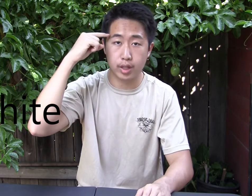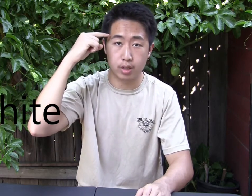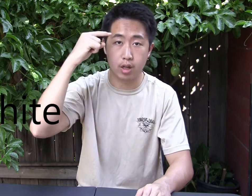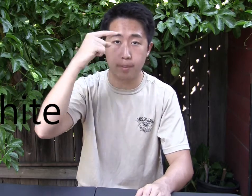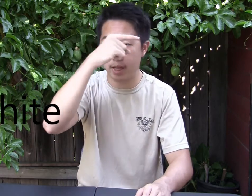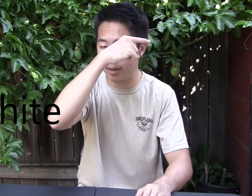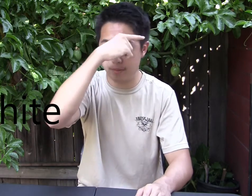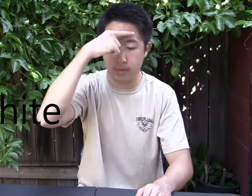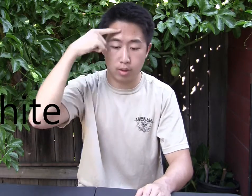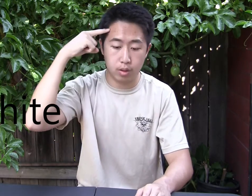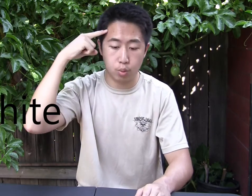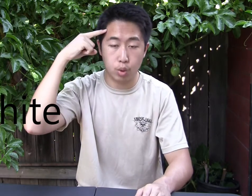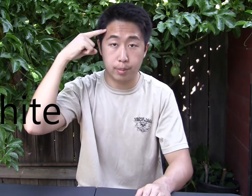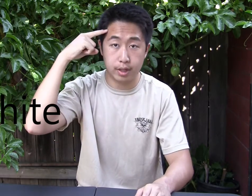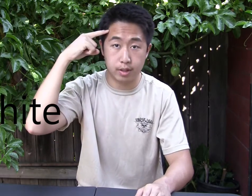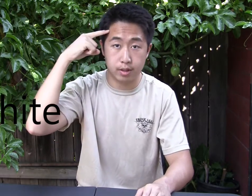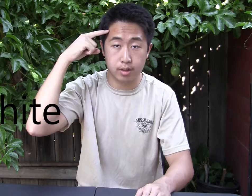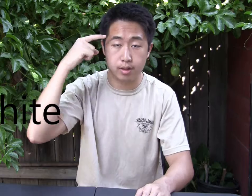a top hat. White man.